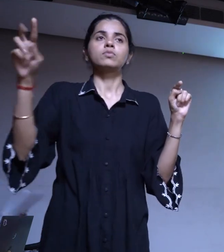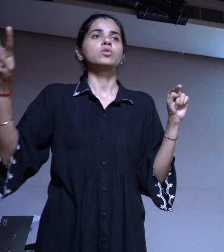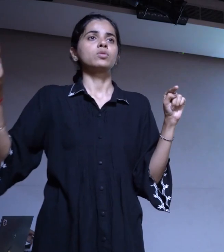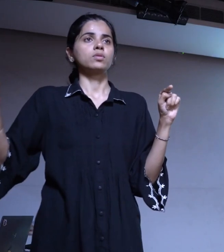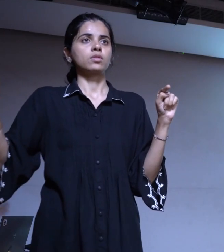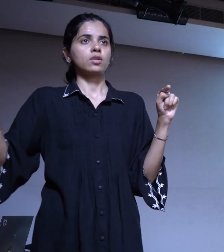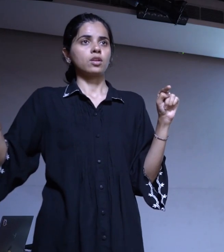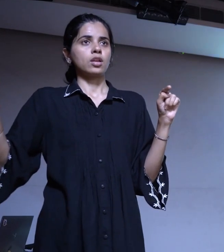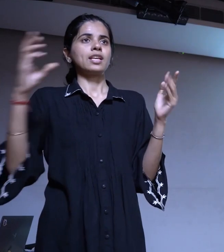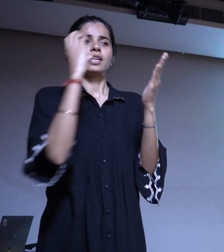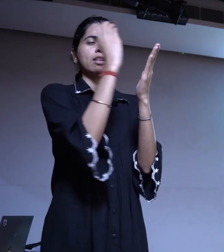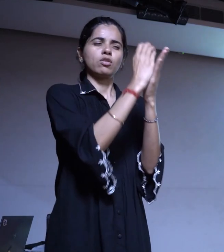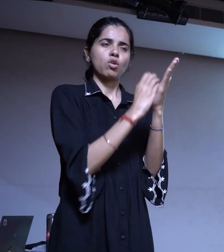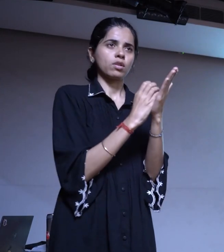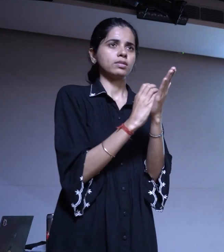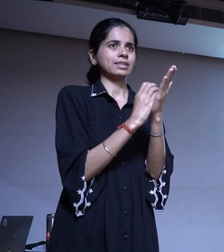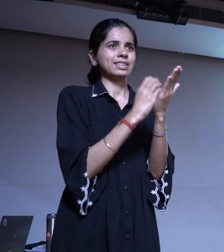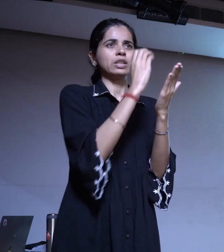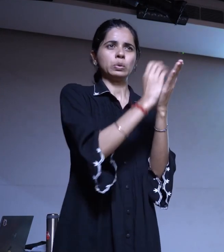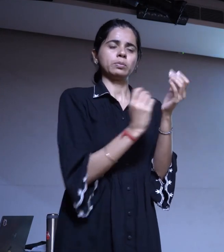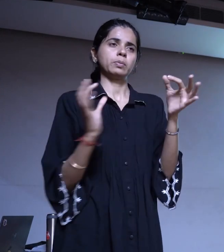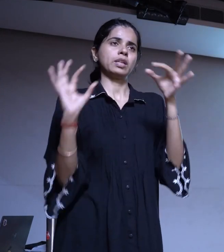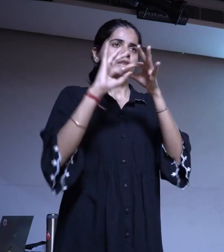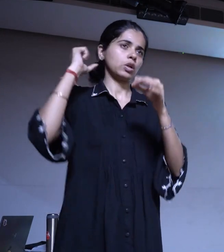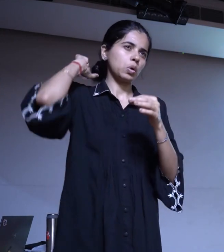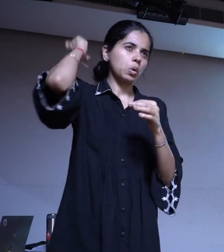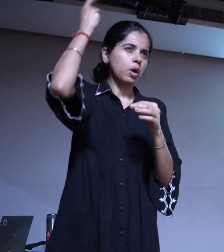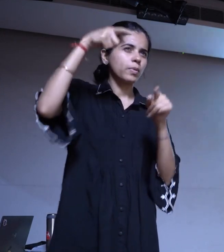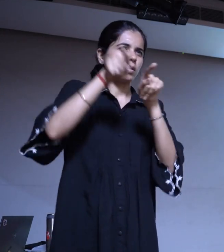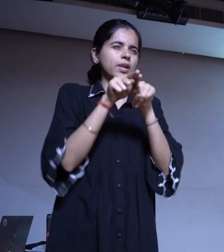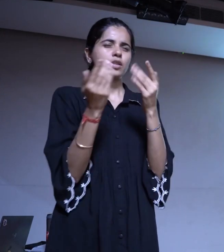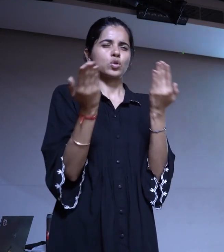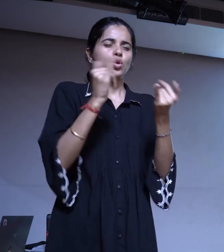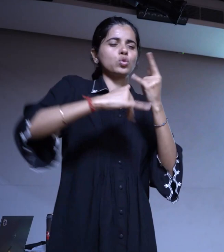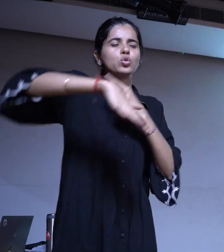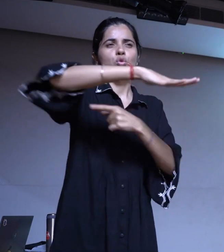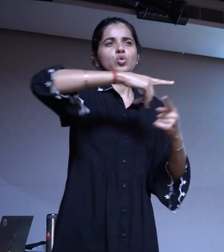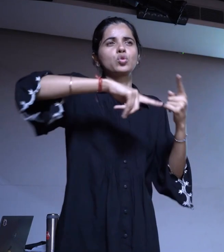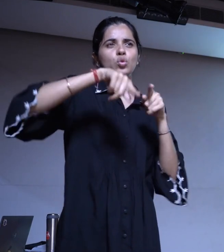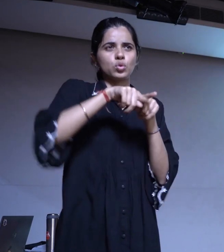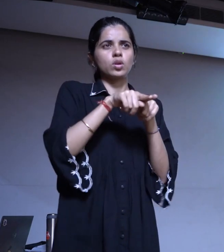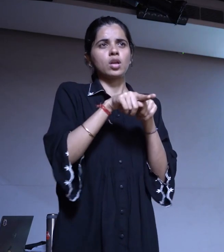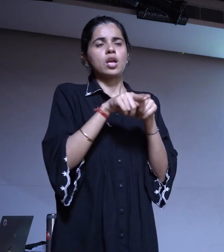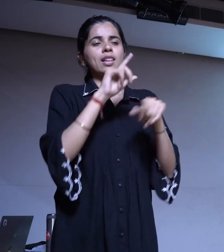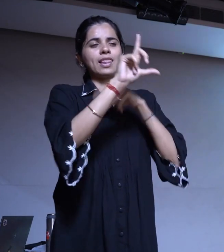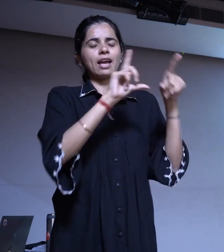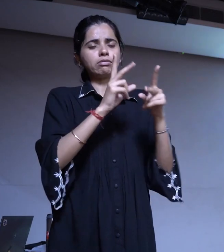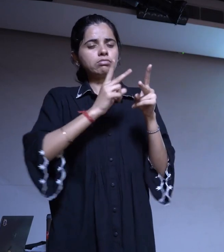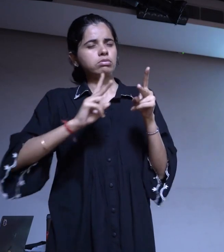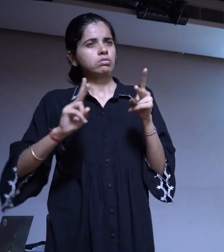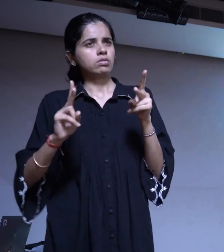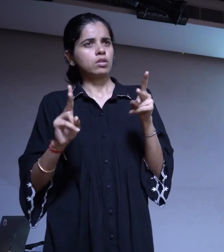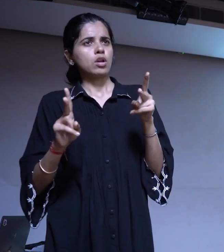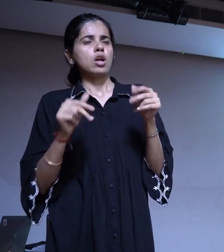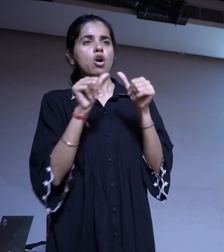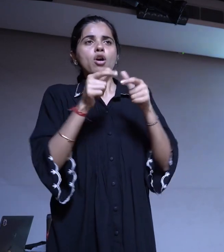curriculum agnostic because it looks at cognitive skills it's unbiased towards social economic class scalable across languages it can